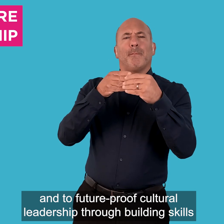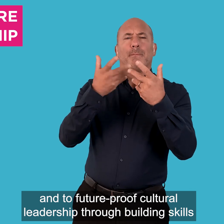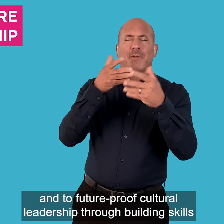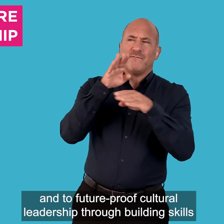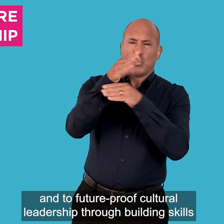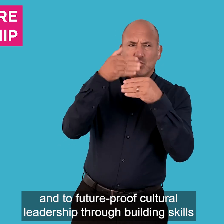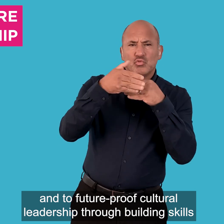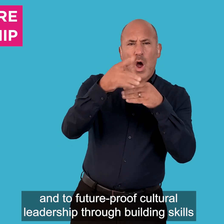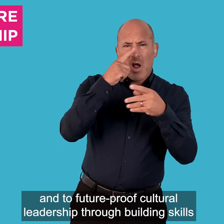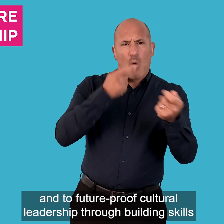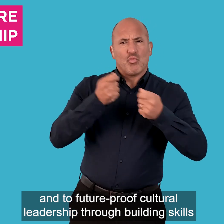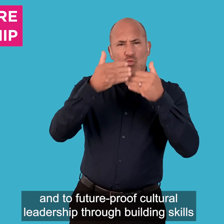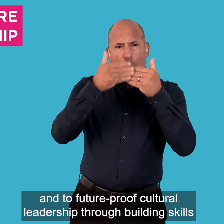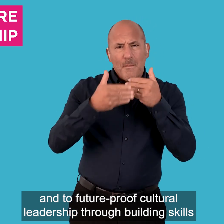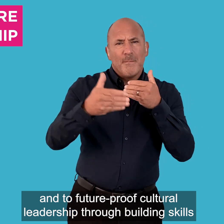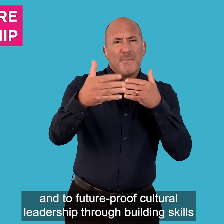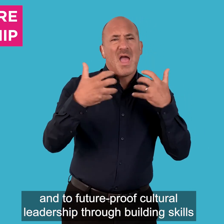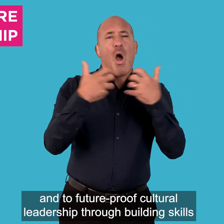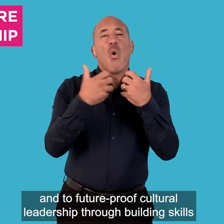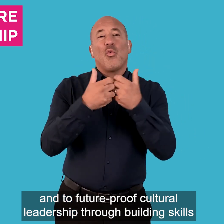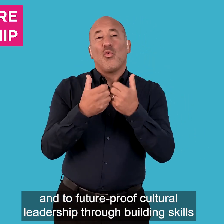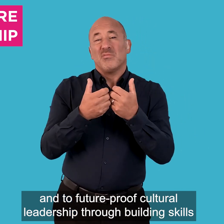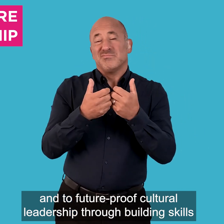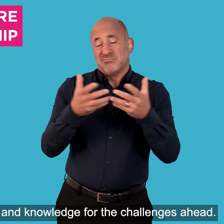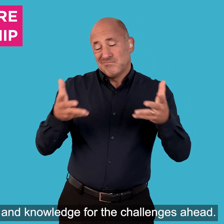and to future-proof cultural leadership through building